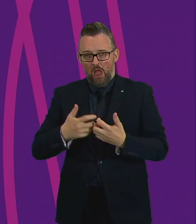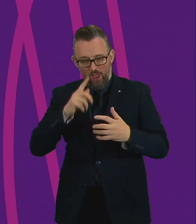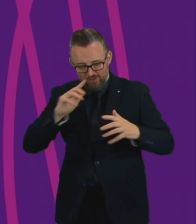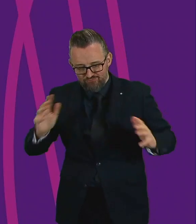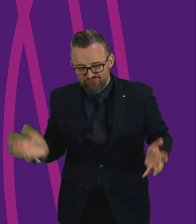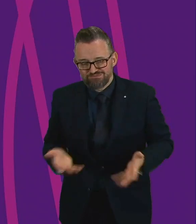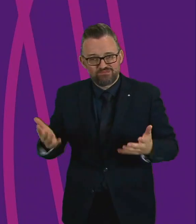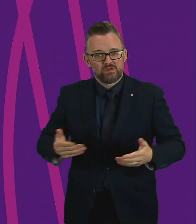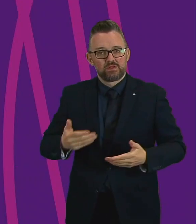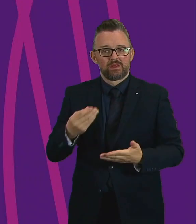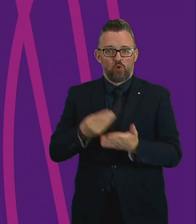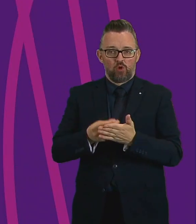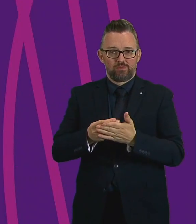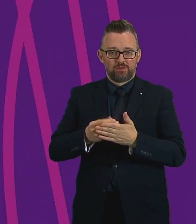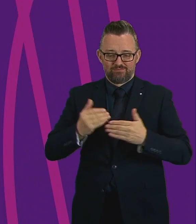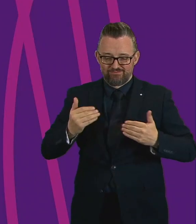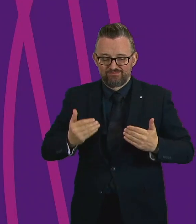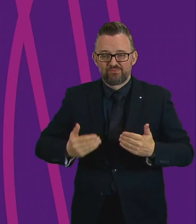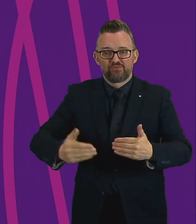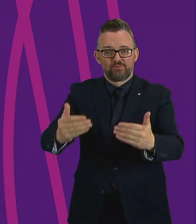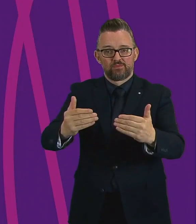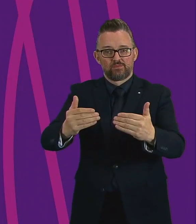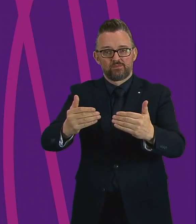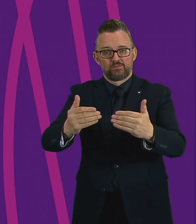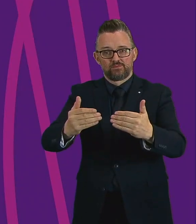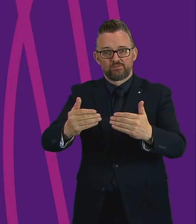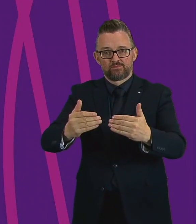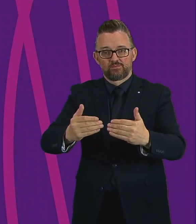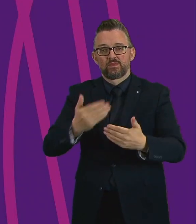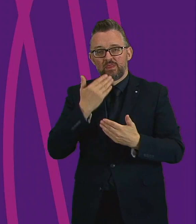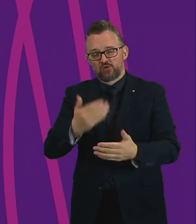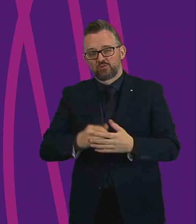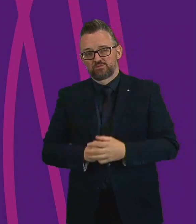the economy in a sustainable way. Thank you.